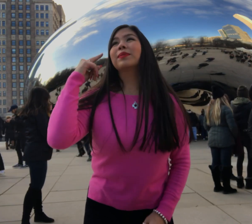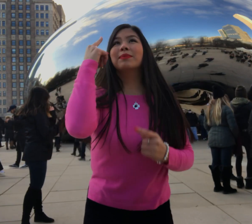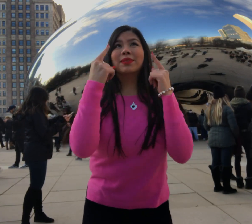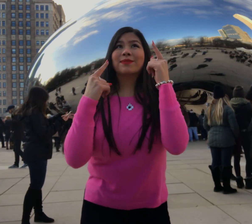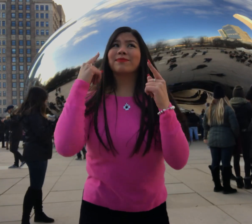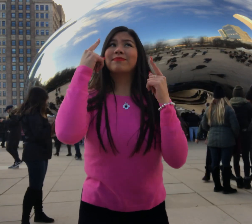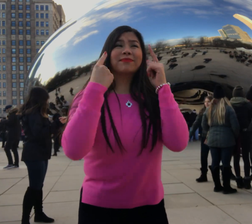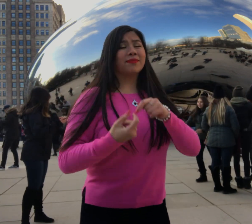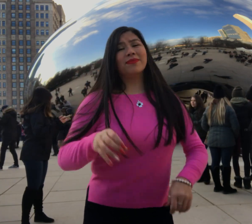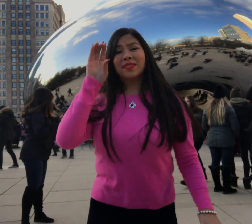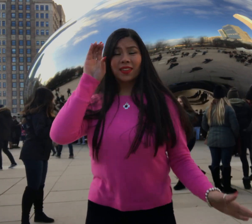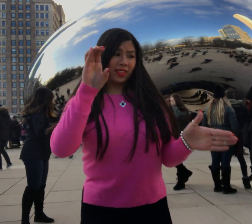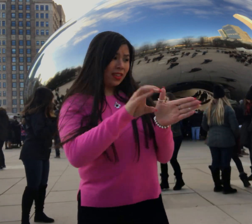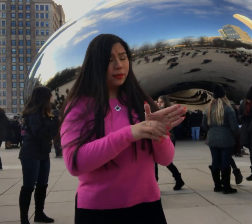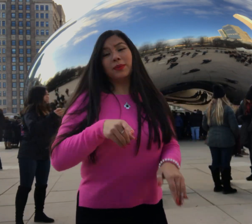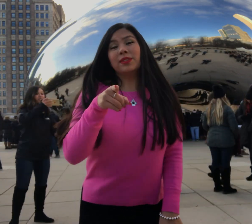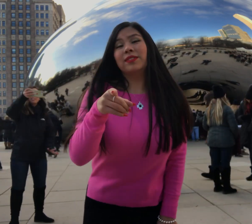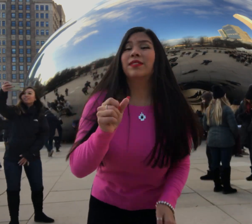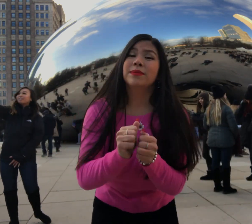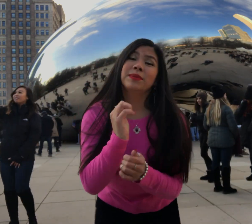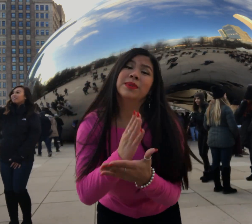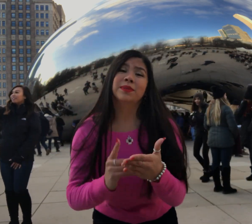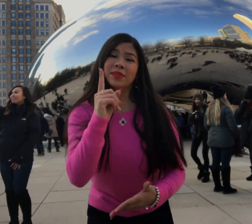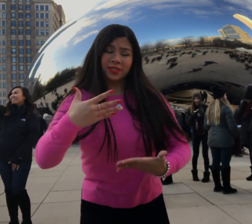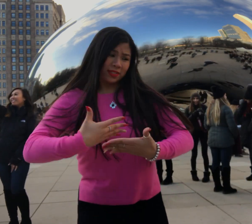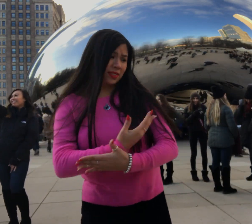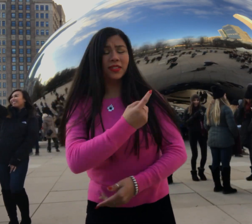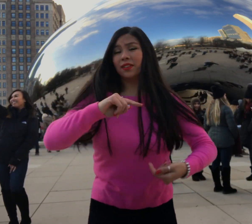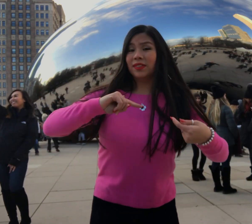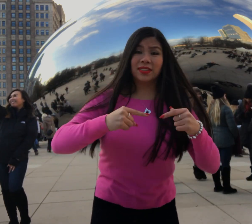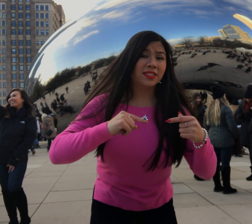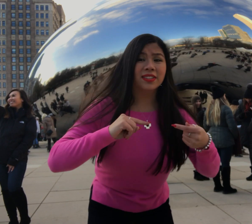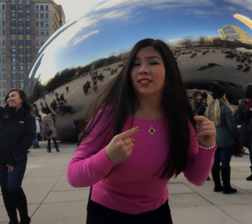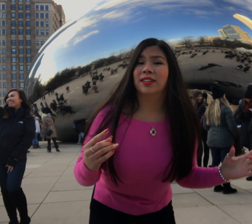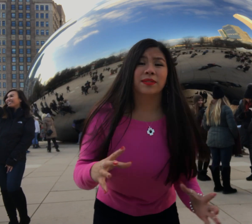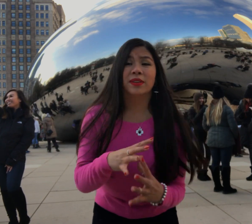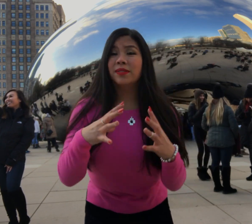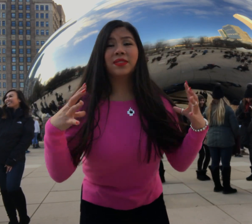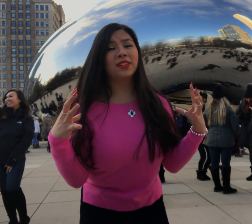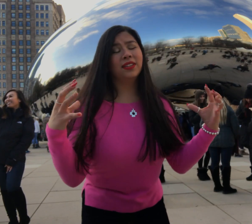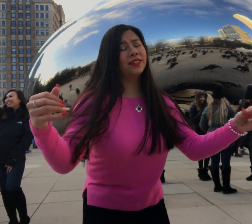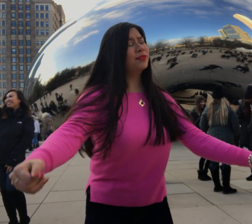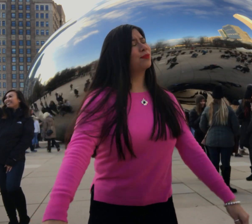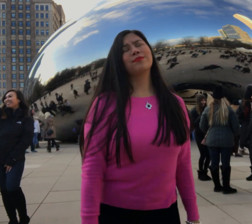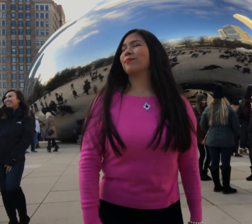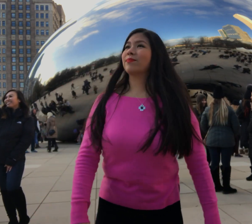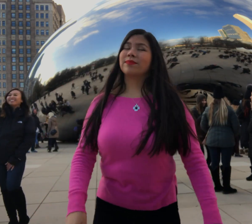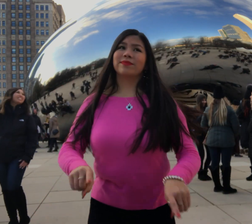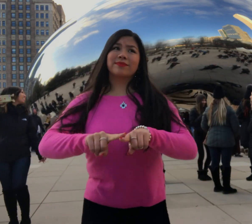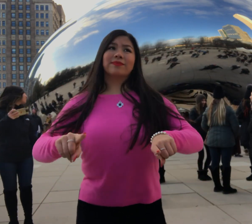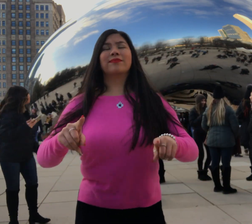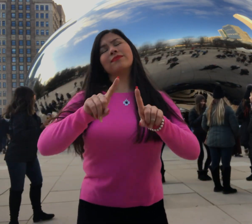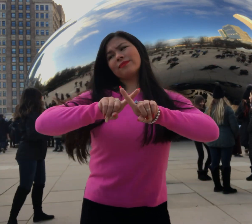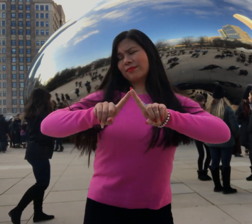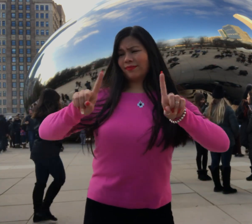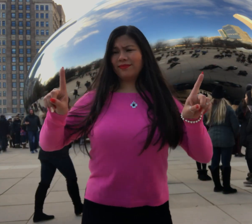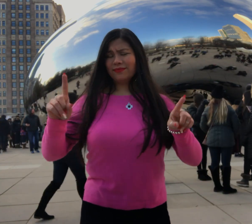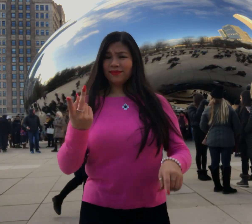with my thoughts And the image of you being with someone else, well it's eating me up inside But we ran our